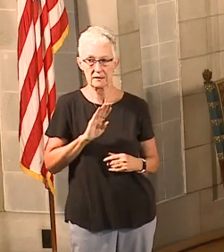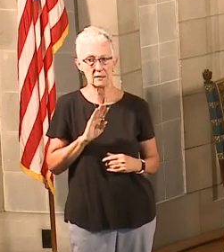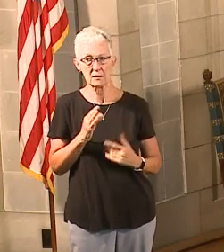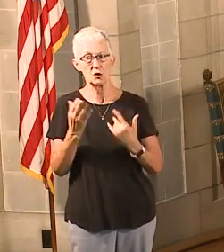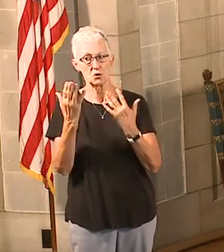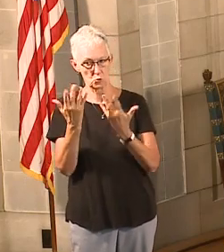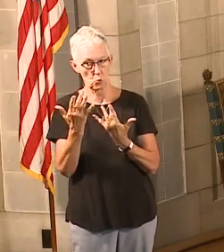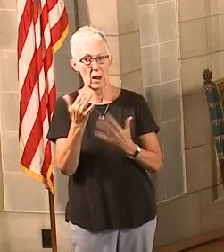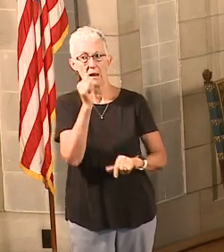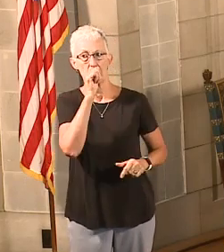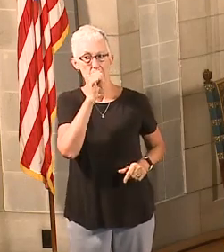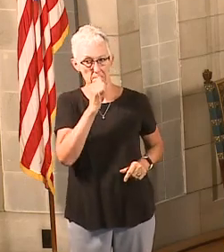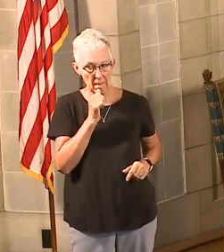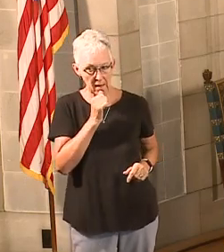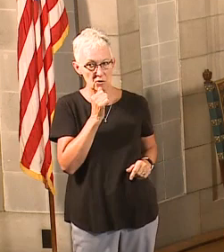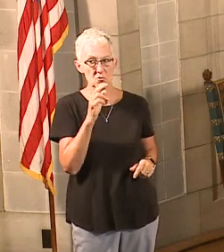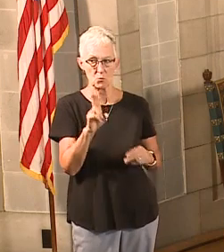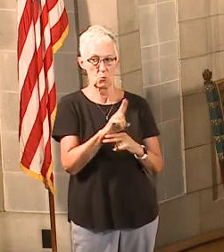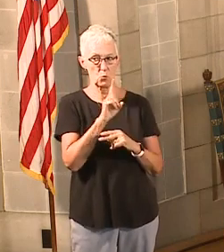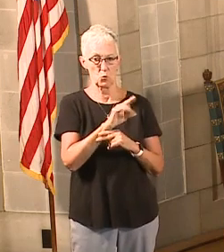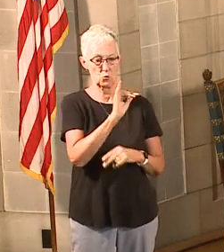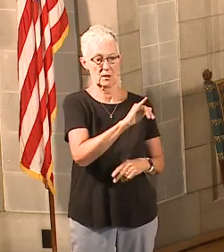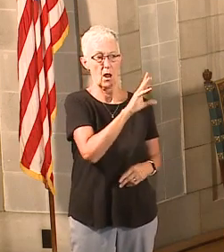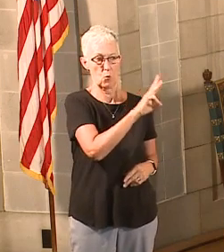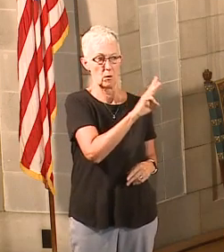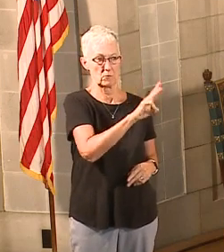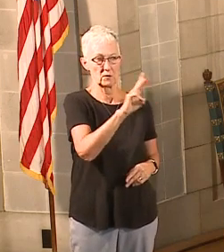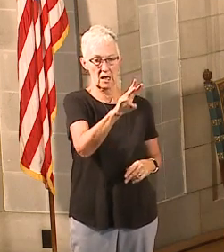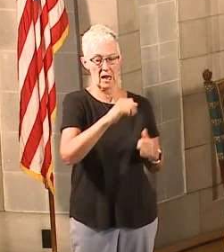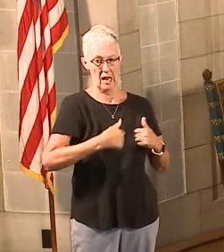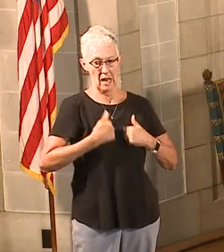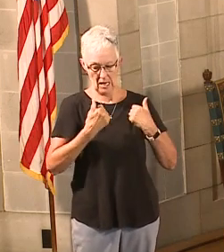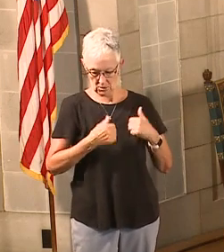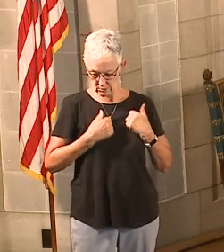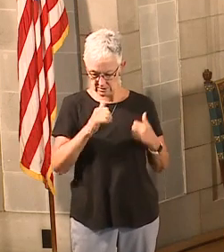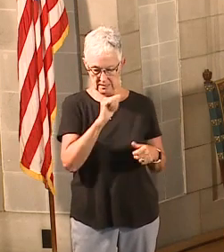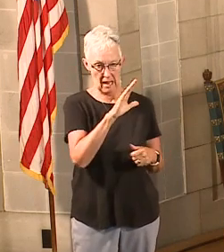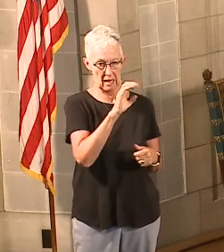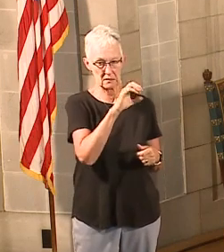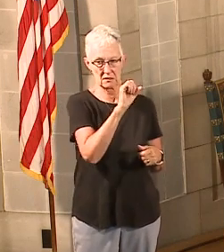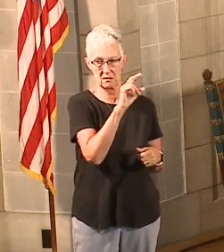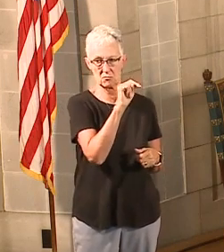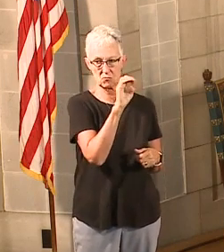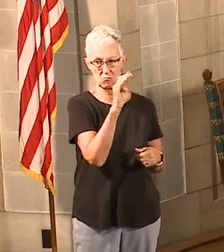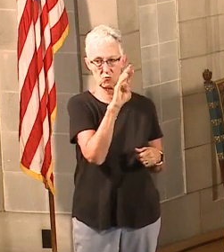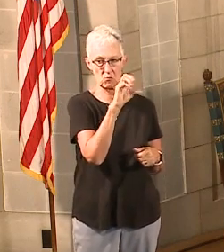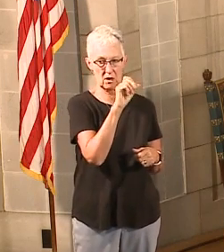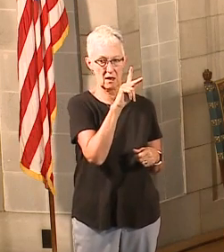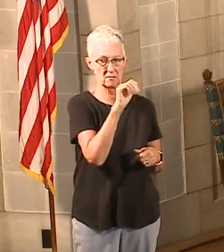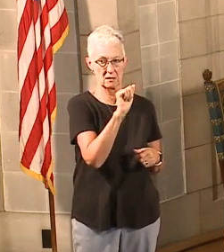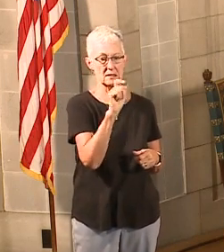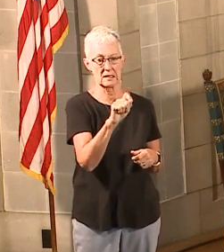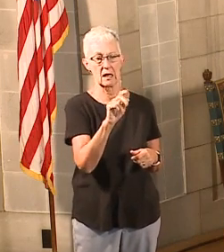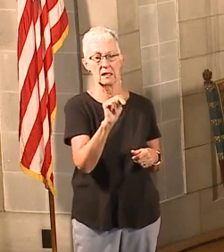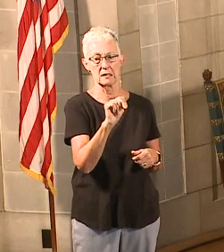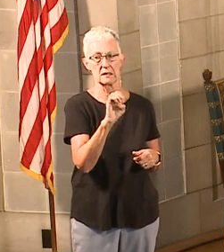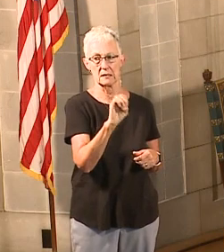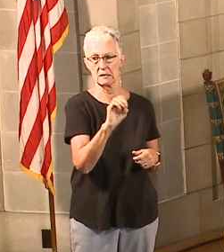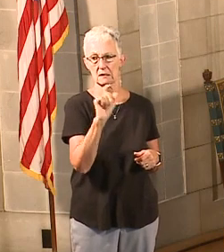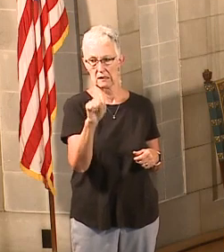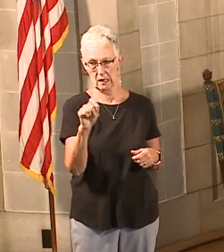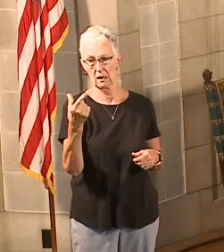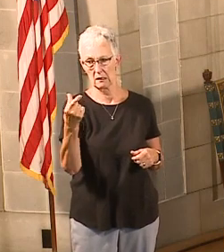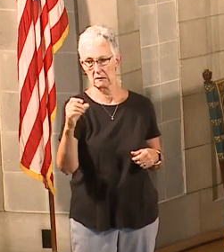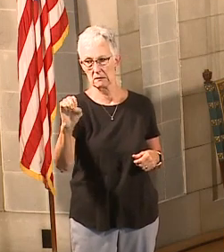to sign up. But again, please make sure that you're patient with us as we go through this application process. We do want to make this a